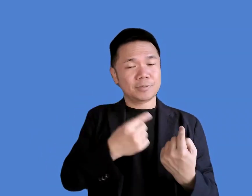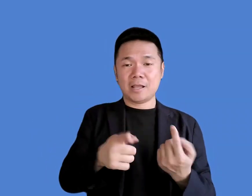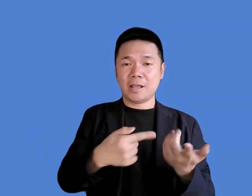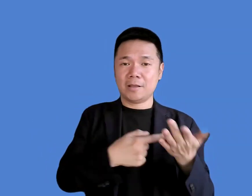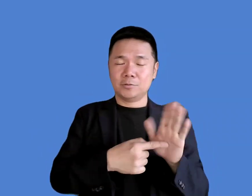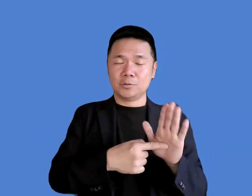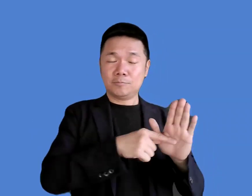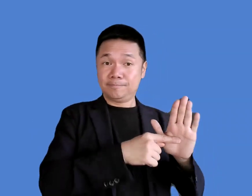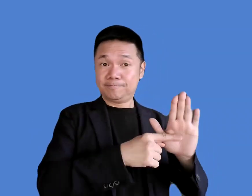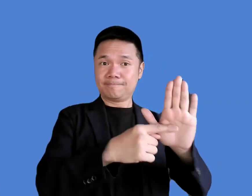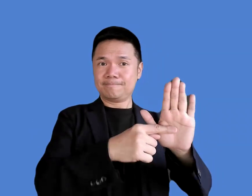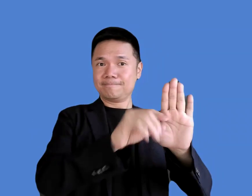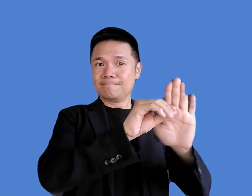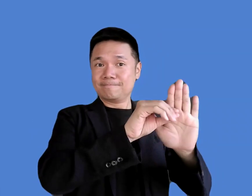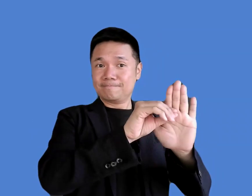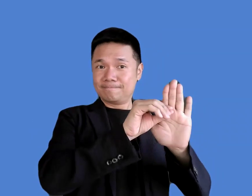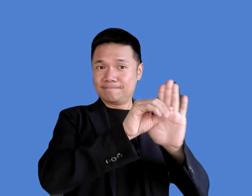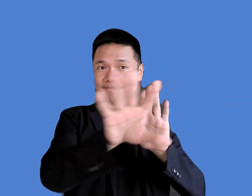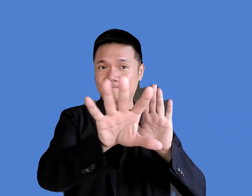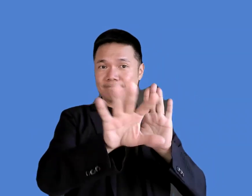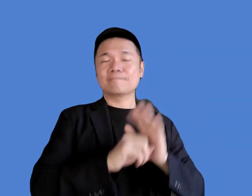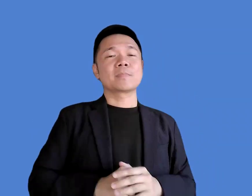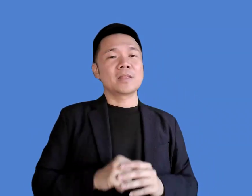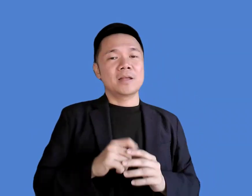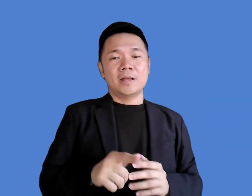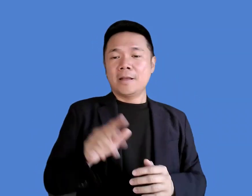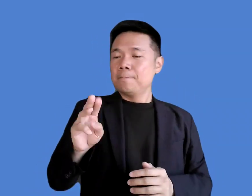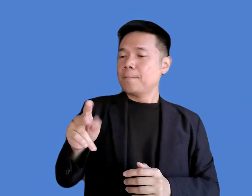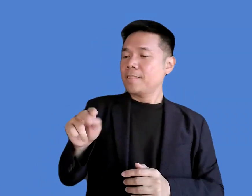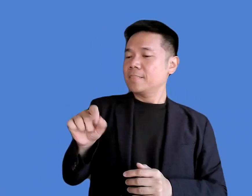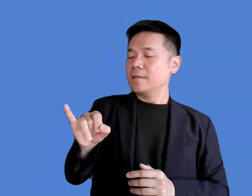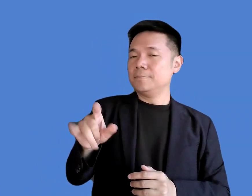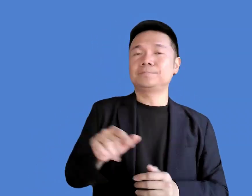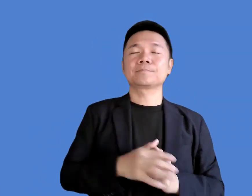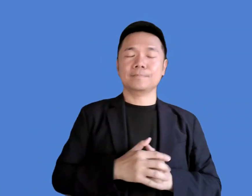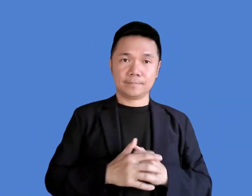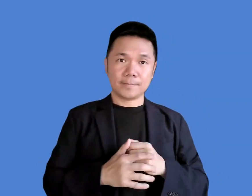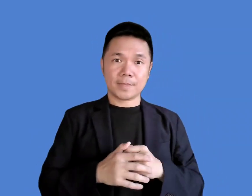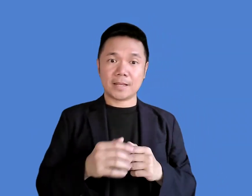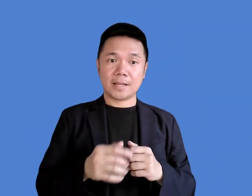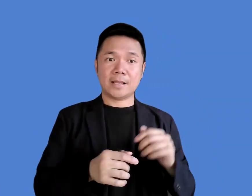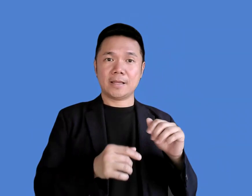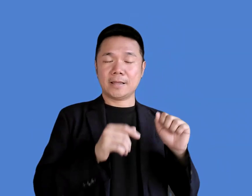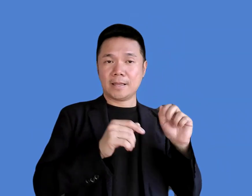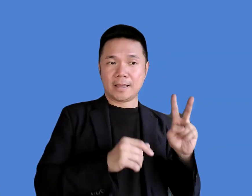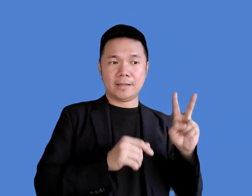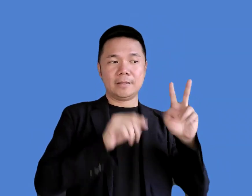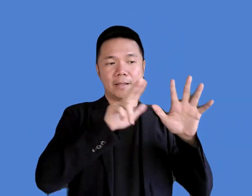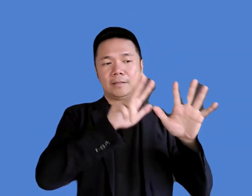a minute. Or go to menti.com and enter